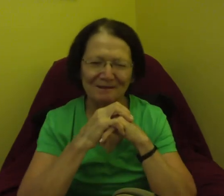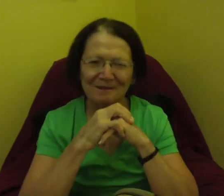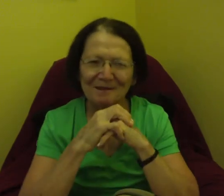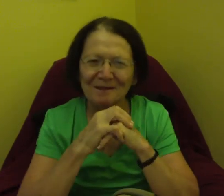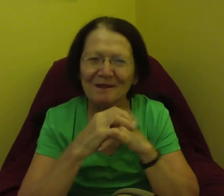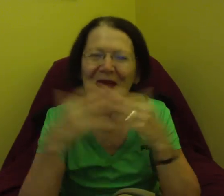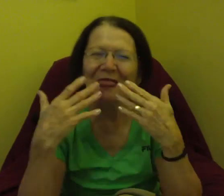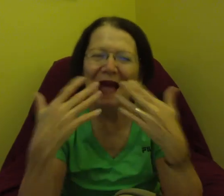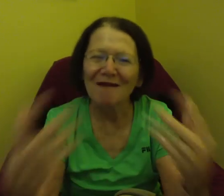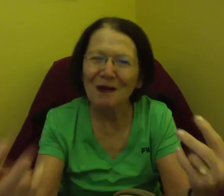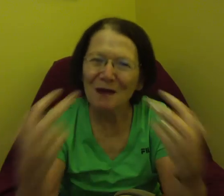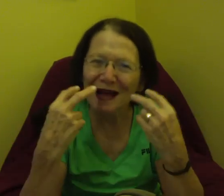That I'm back.